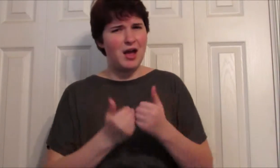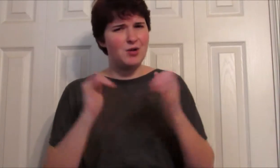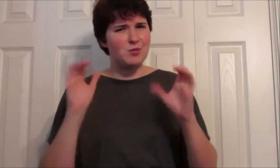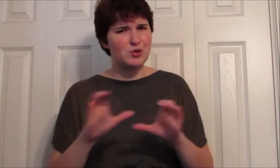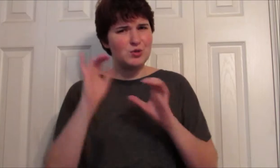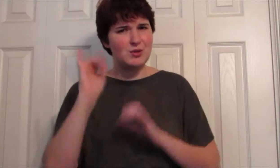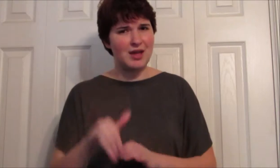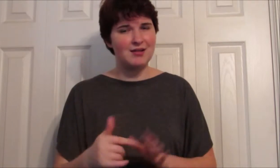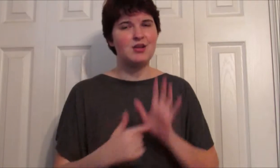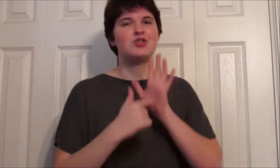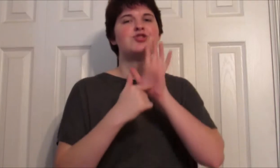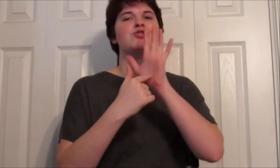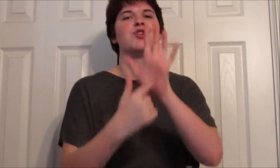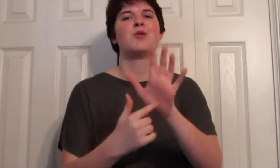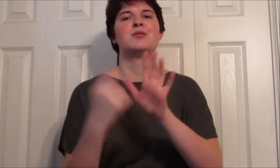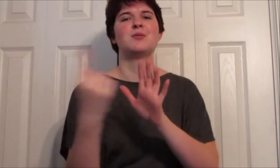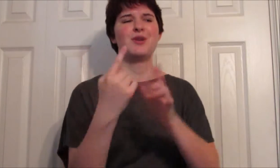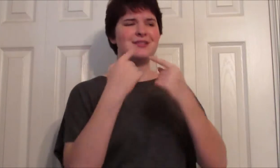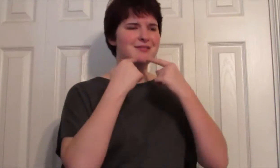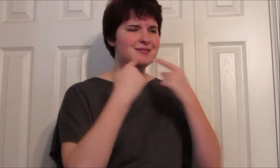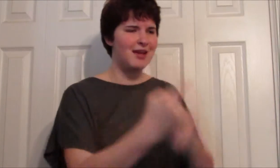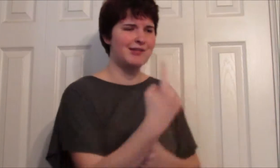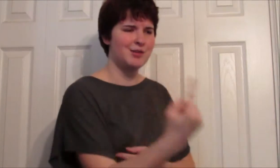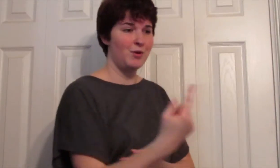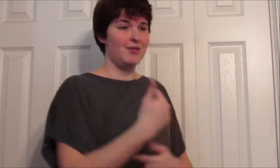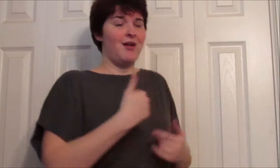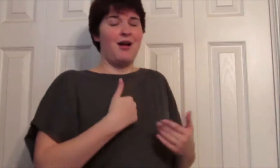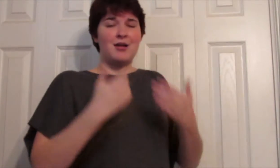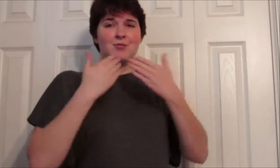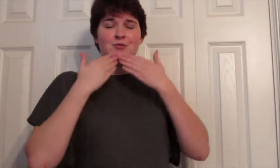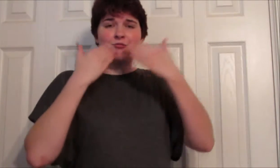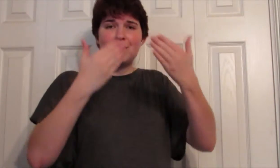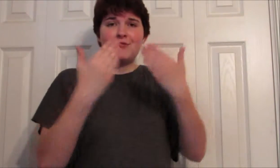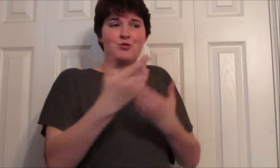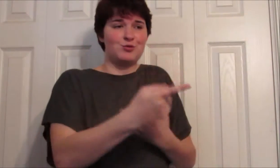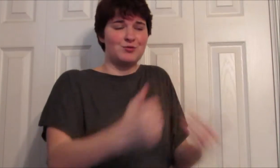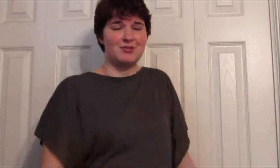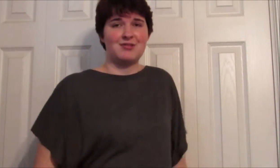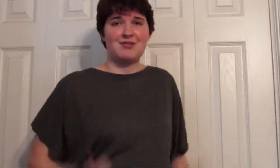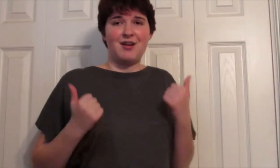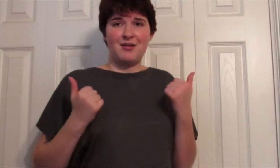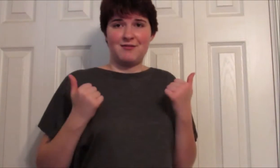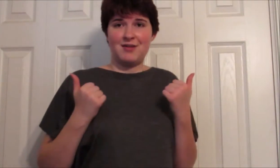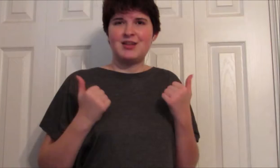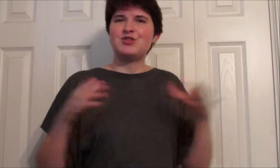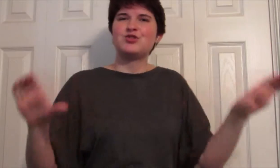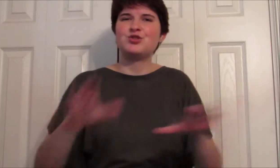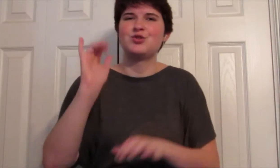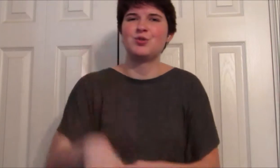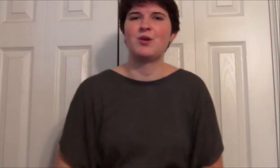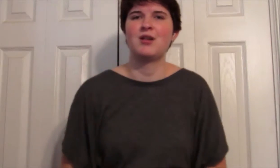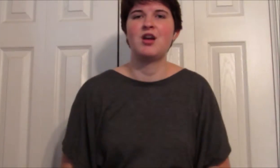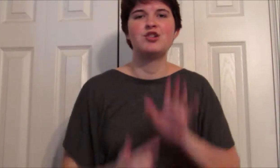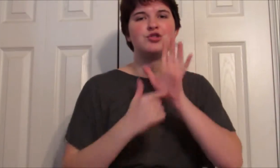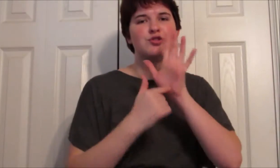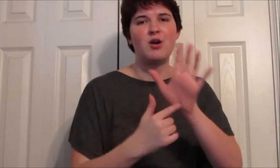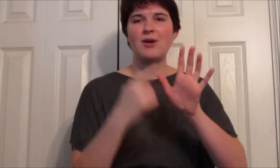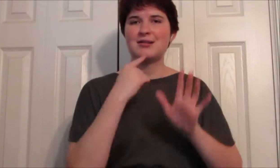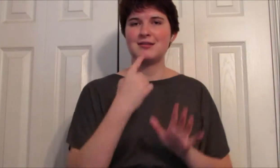Show someone. Tell someone that you are grateful that they are alive. Just do it. Show and tell someone that you are